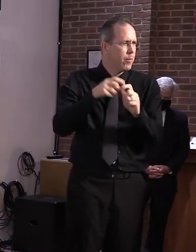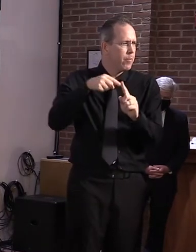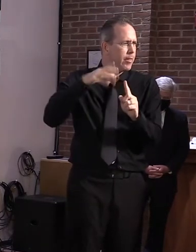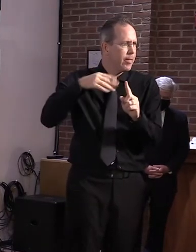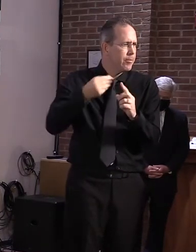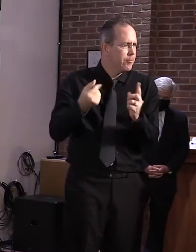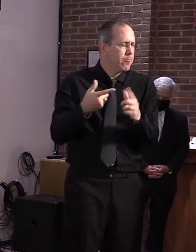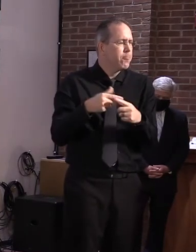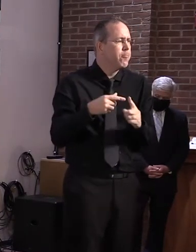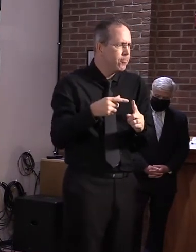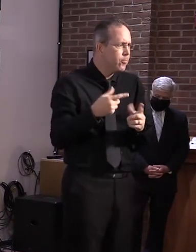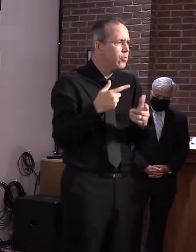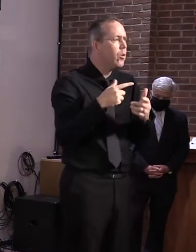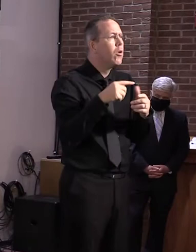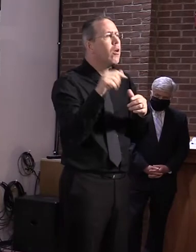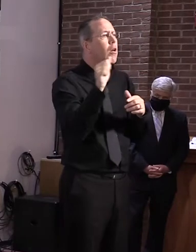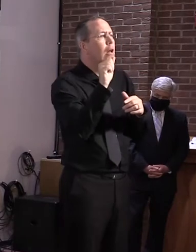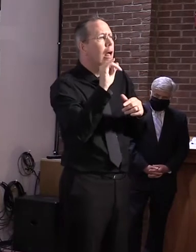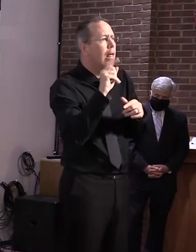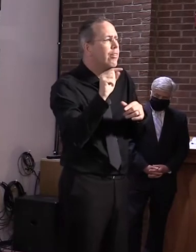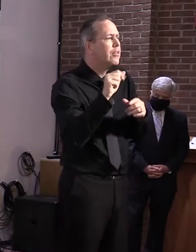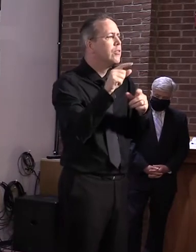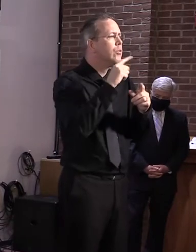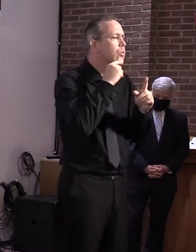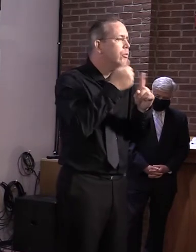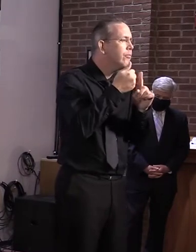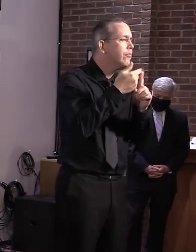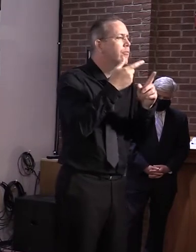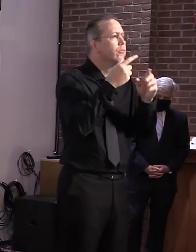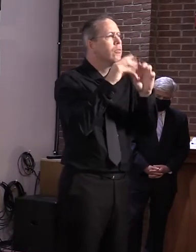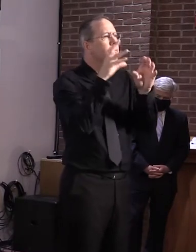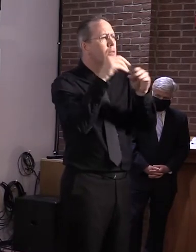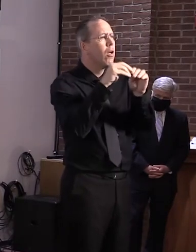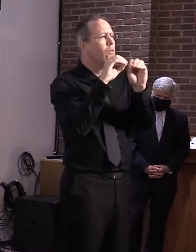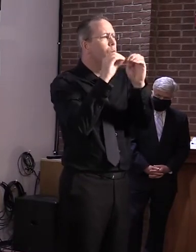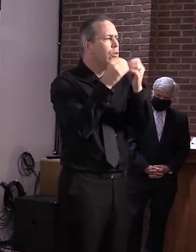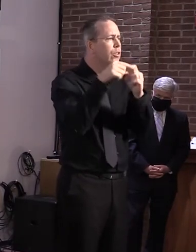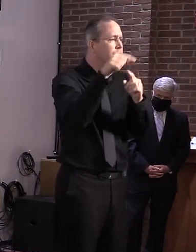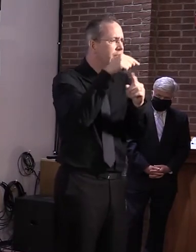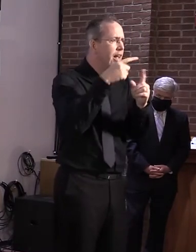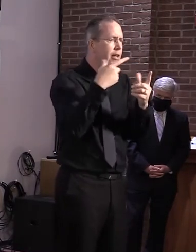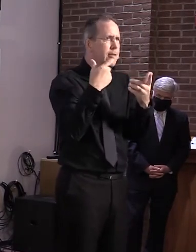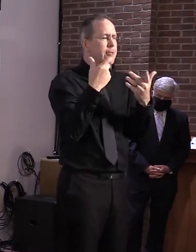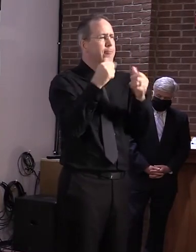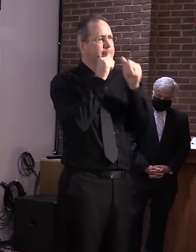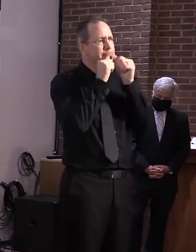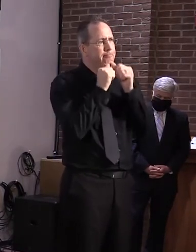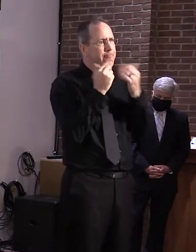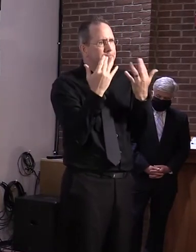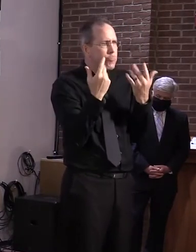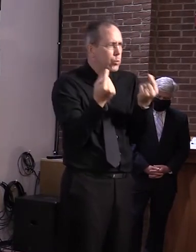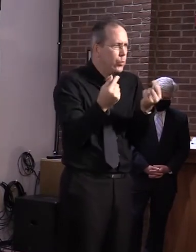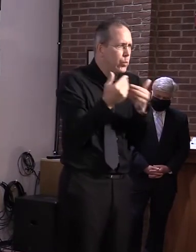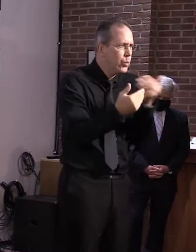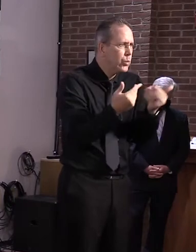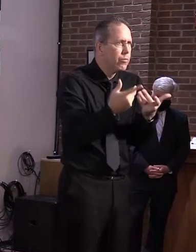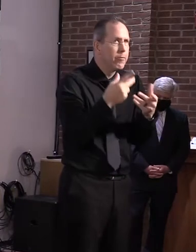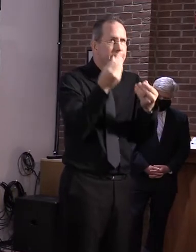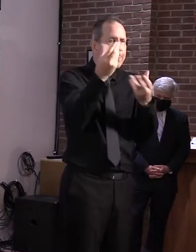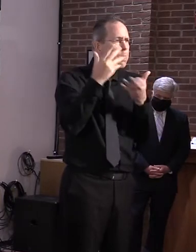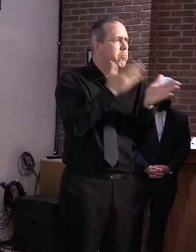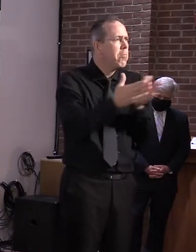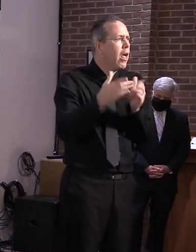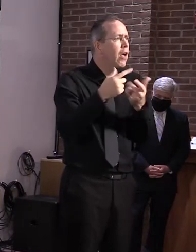The athletic directors usually deal with that. Okay. Does that help with your question? It does. Thank you. I just